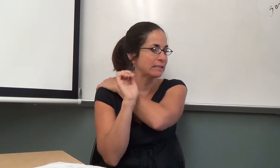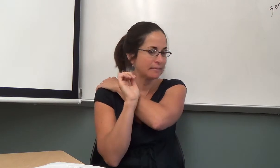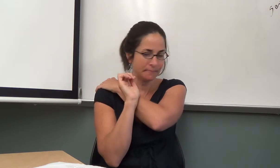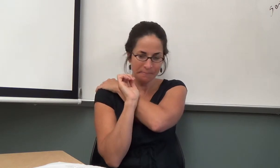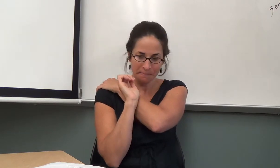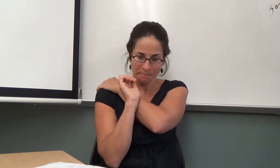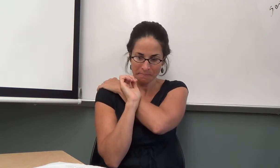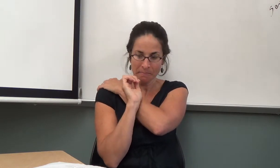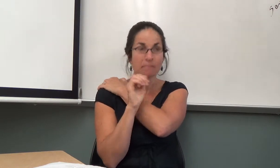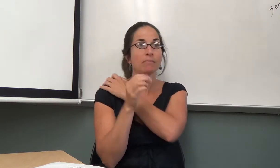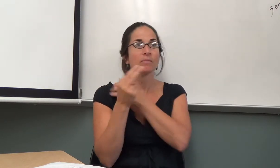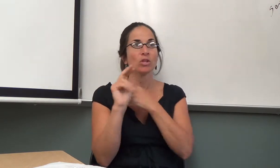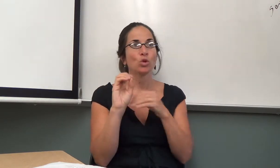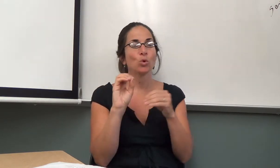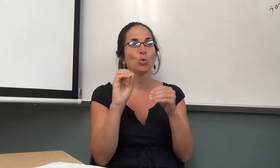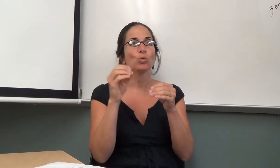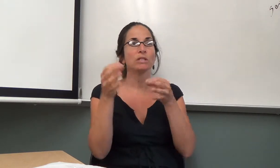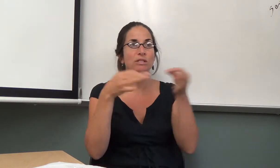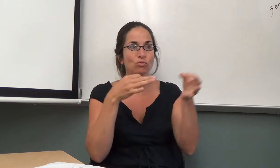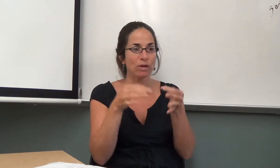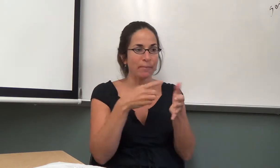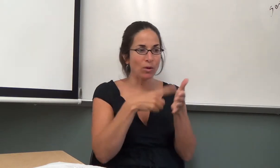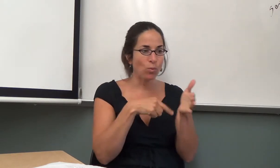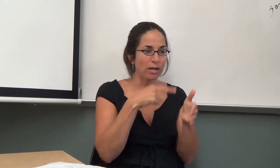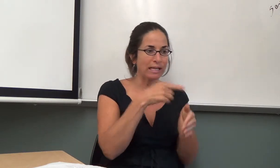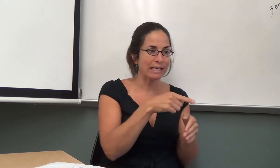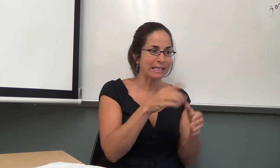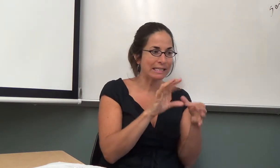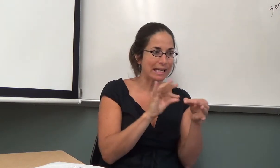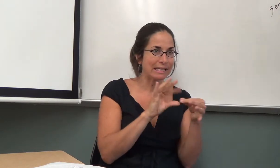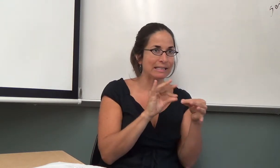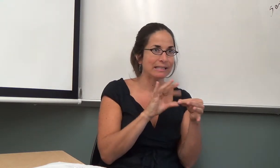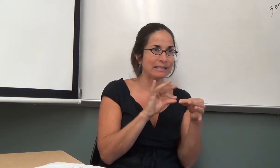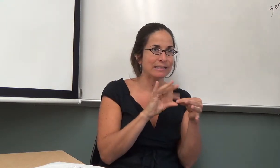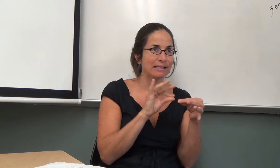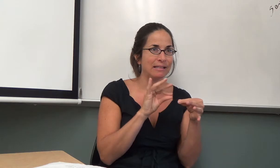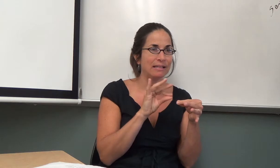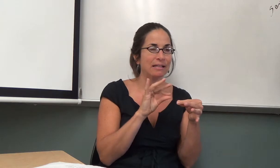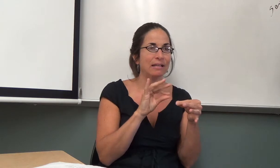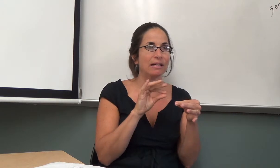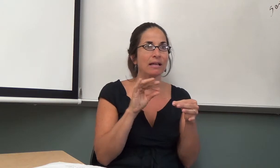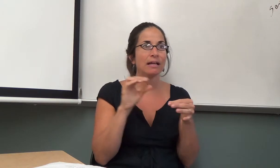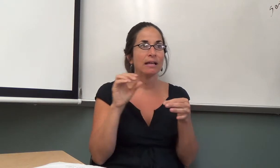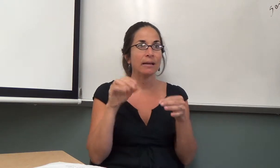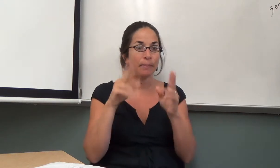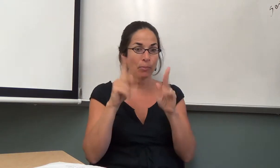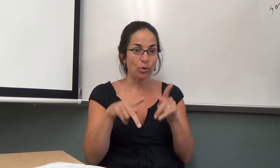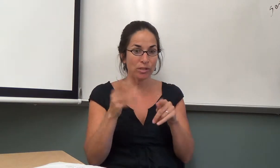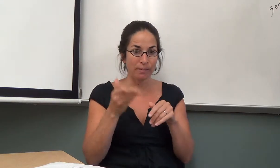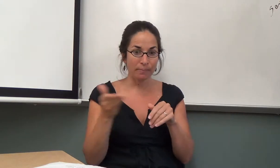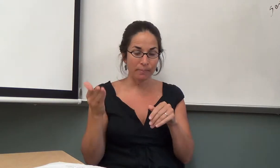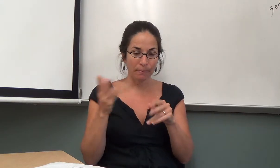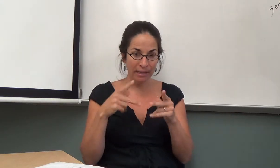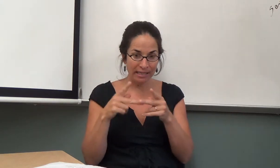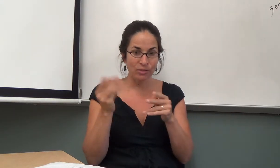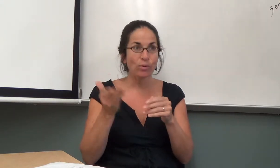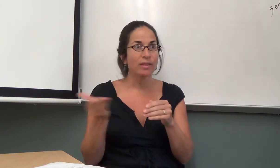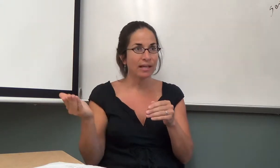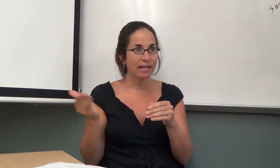It's describing what he is saying. So if it's a person, place, or thing, he is saying